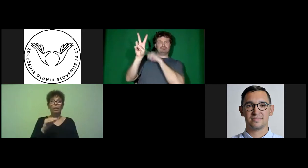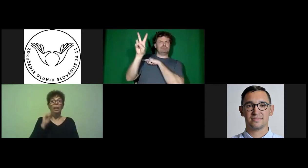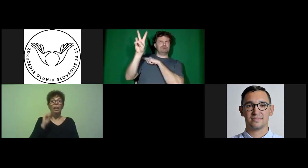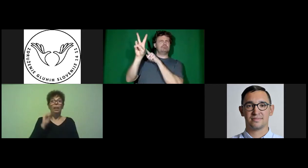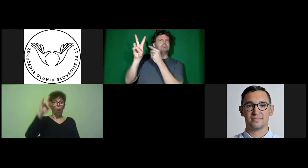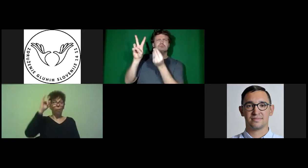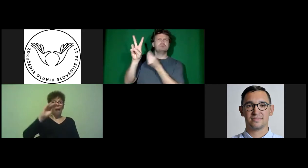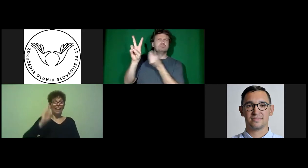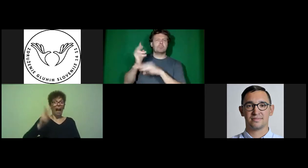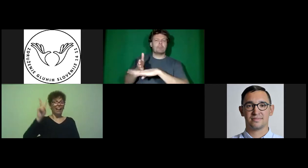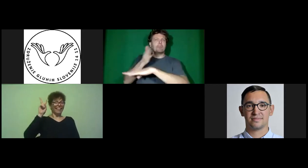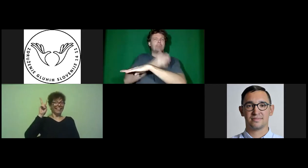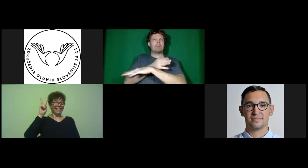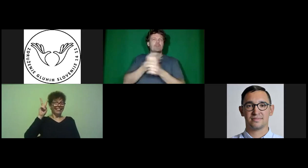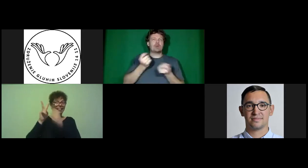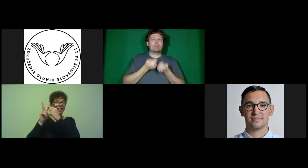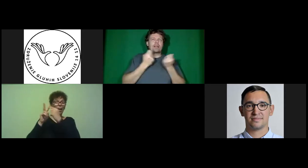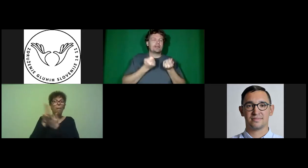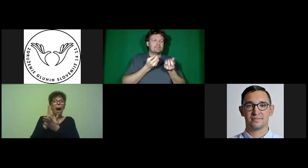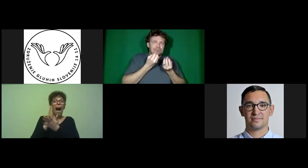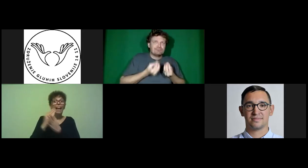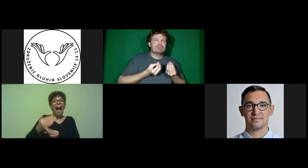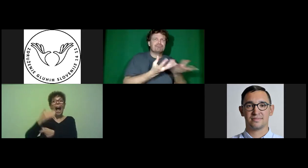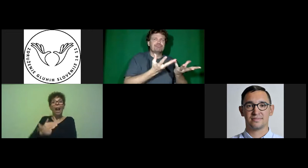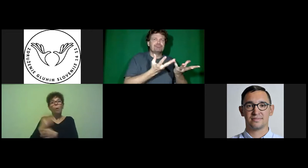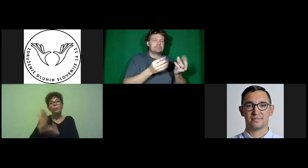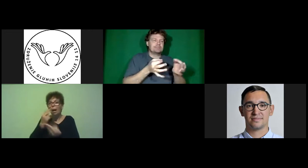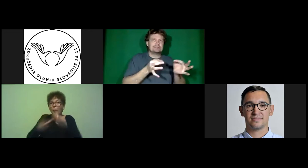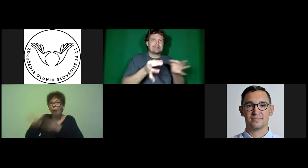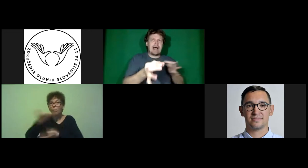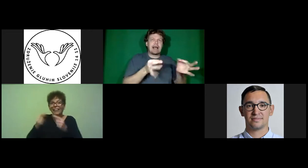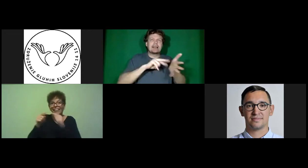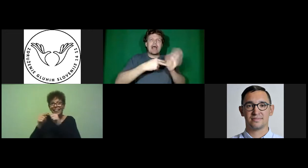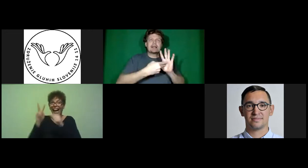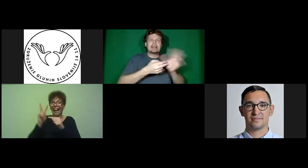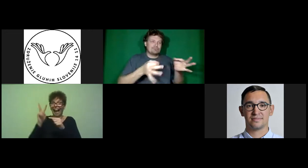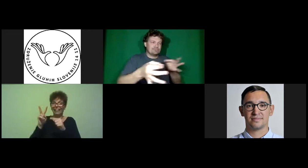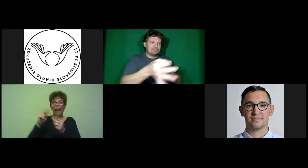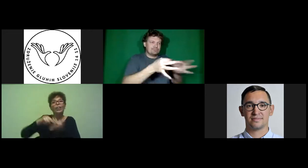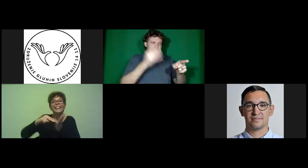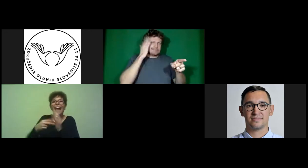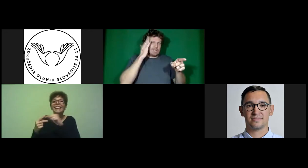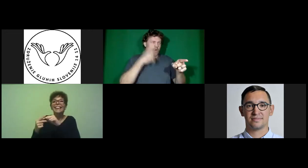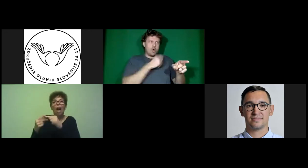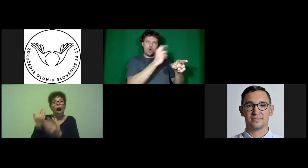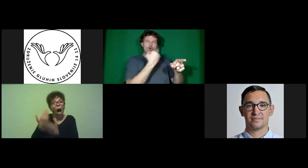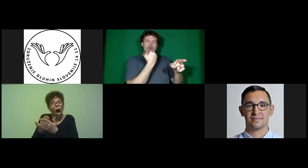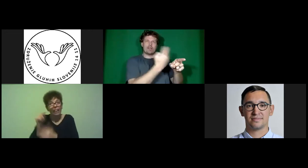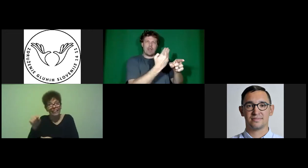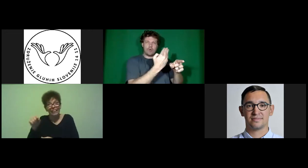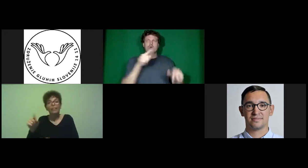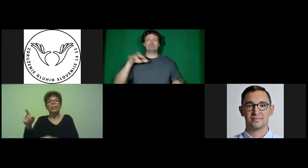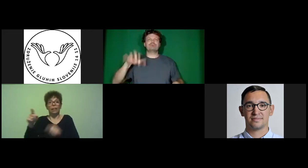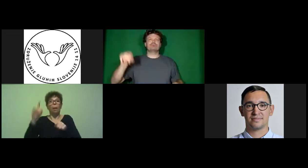that everything has to be visual, and that he taught them a number of gestures. So during the training, we would agree on some symbols,